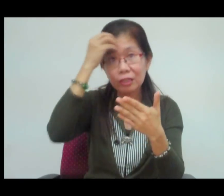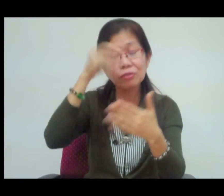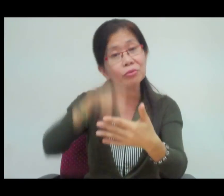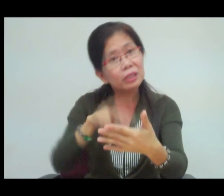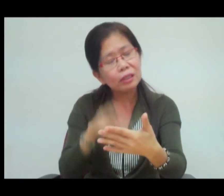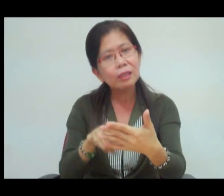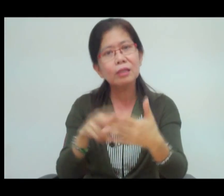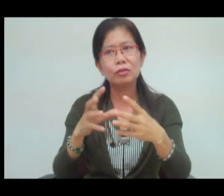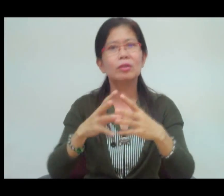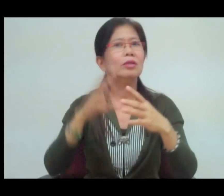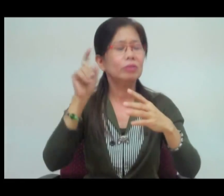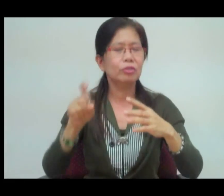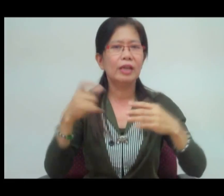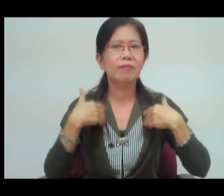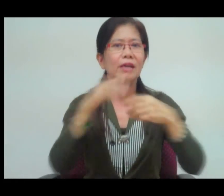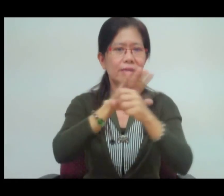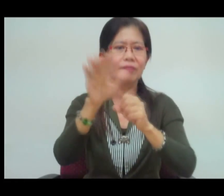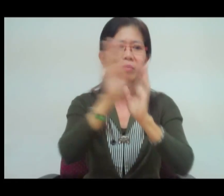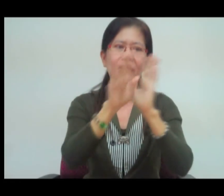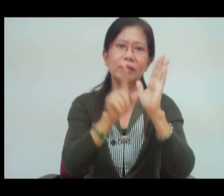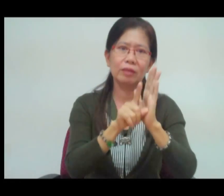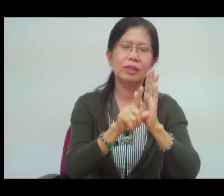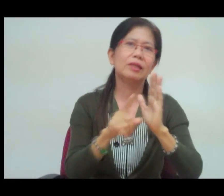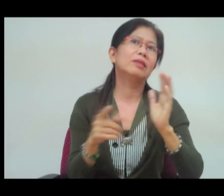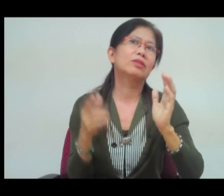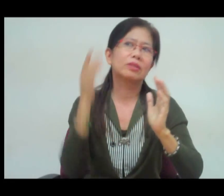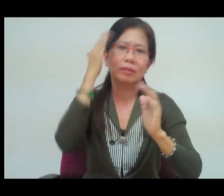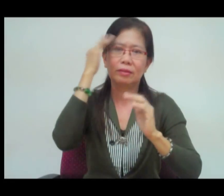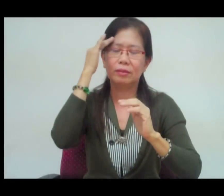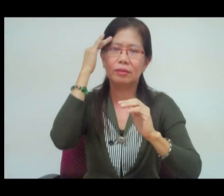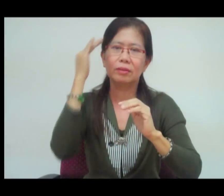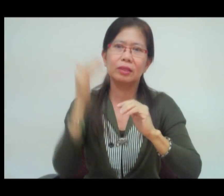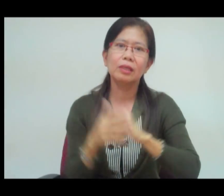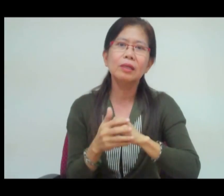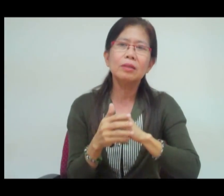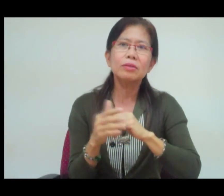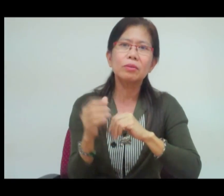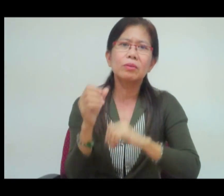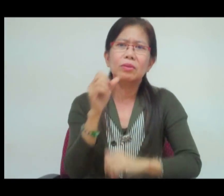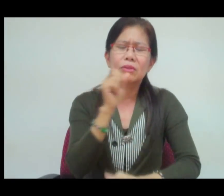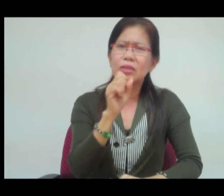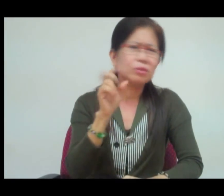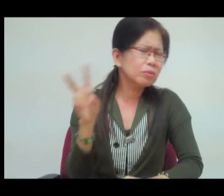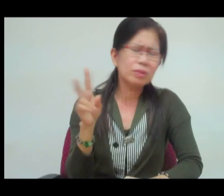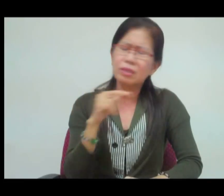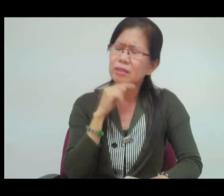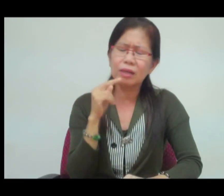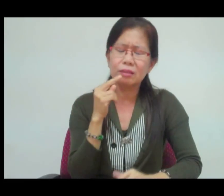read, they should have enough background knowledge. Okay, so C2 is not